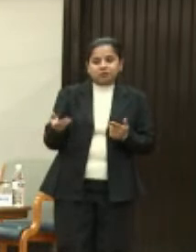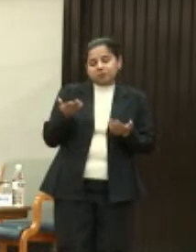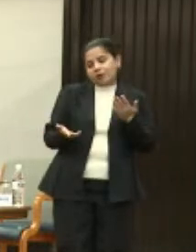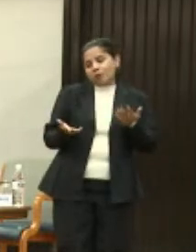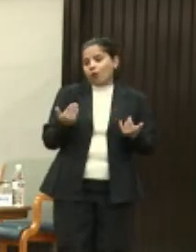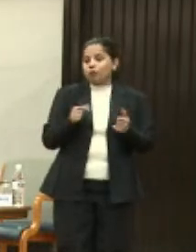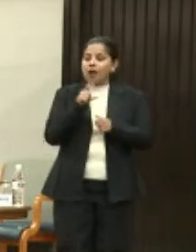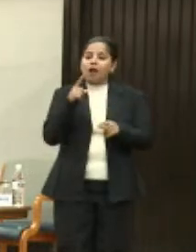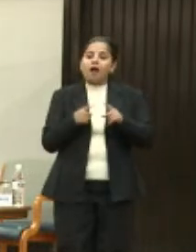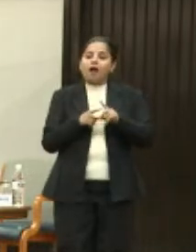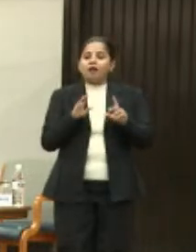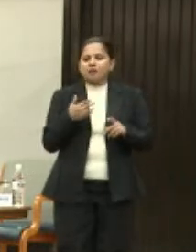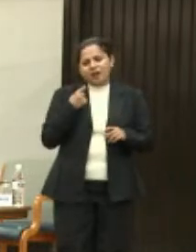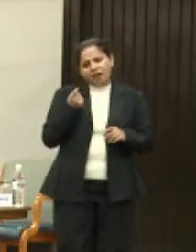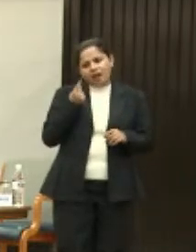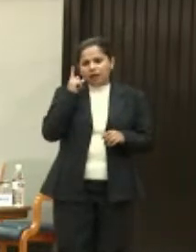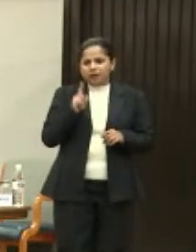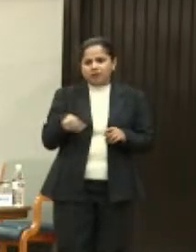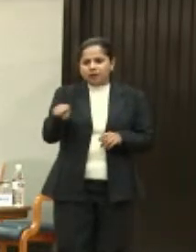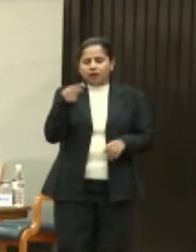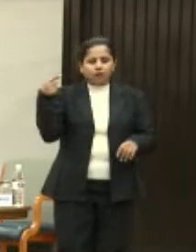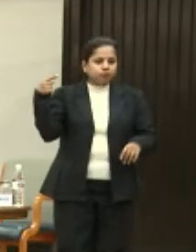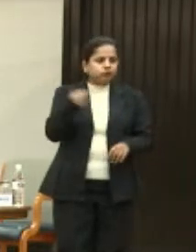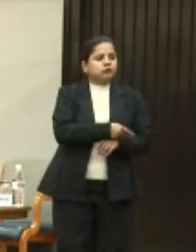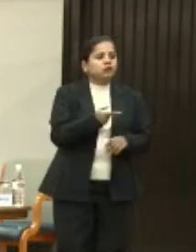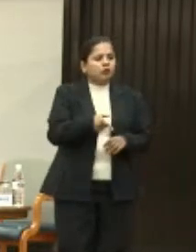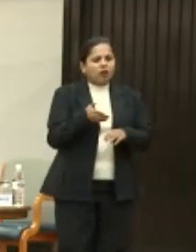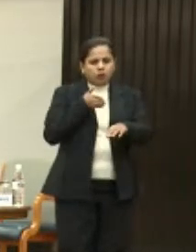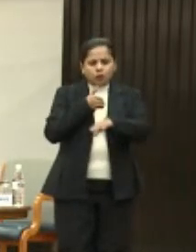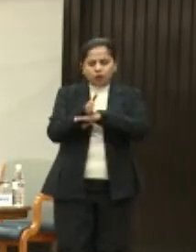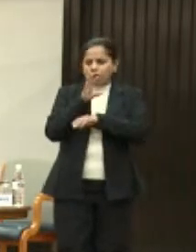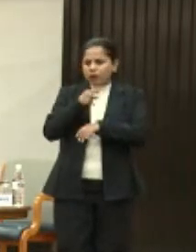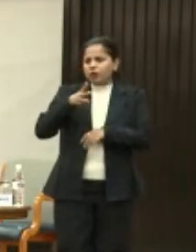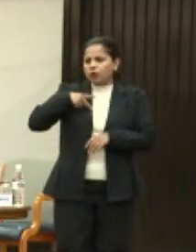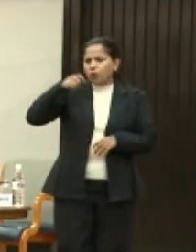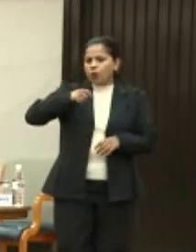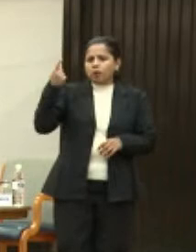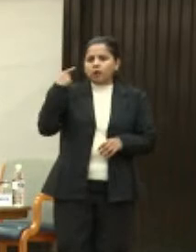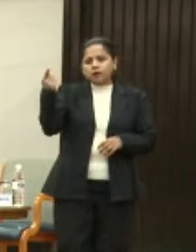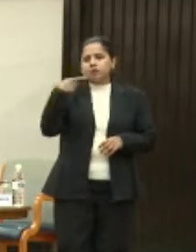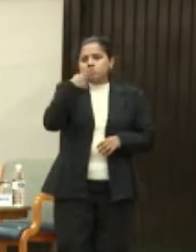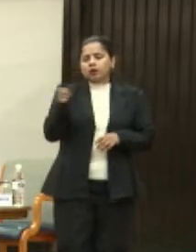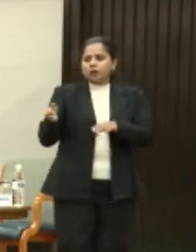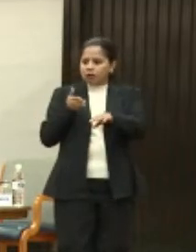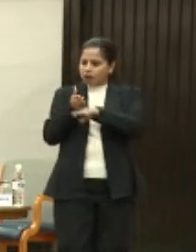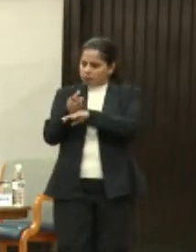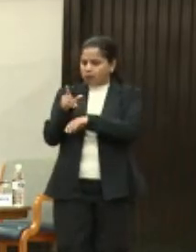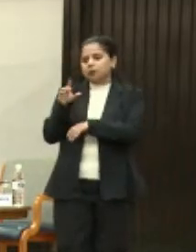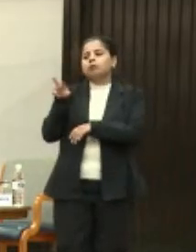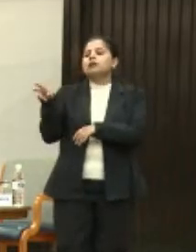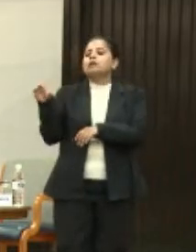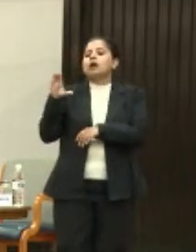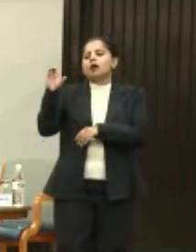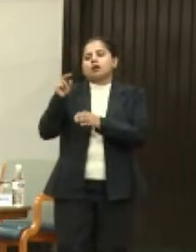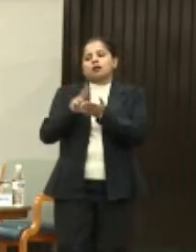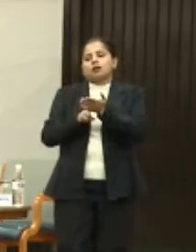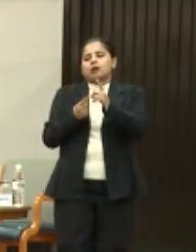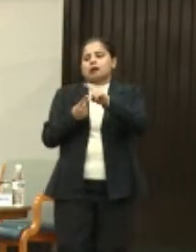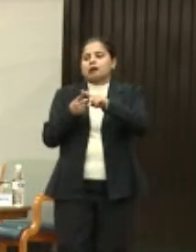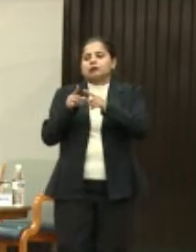We understand the notion of contempt. I'm violating something that courts has said. That's contempt. That's civil